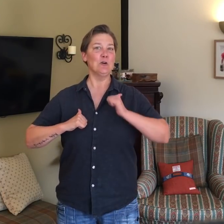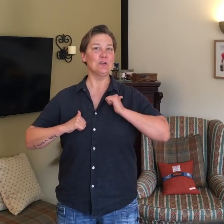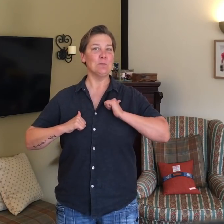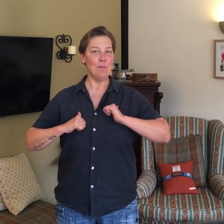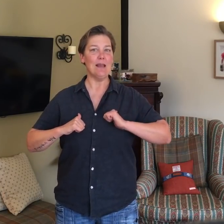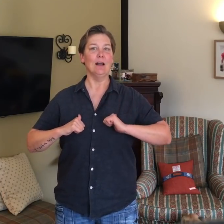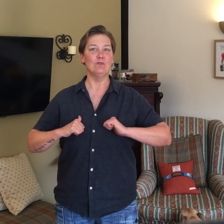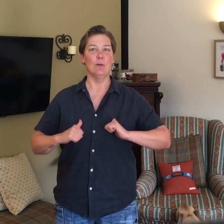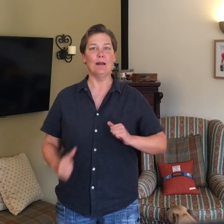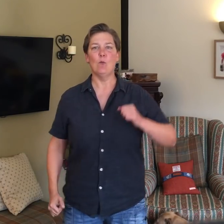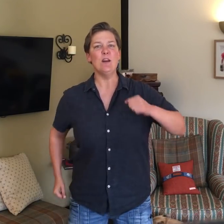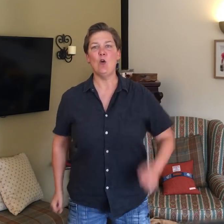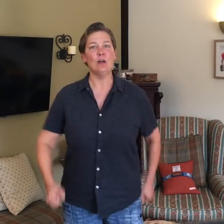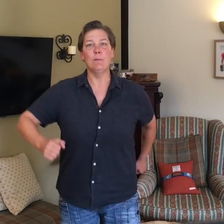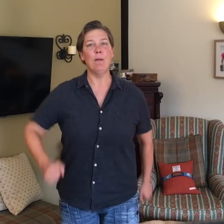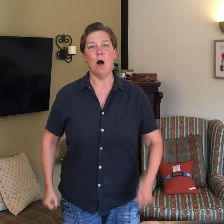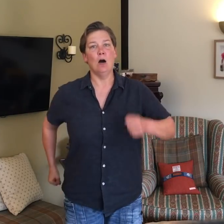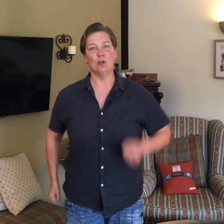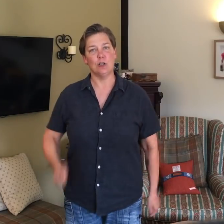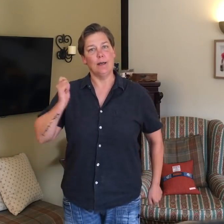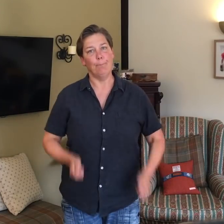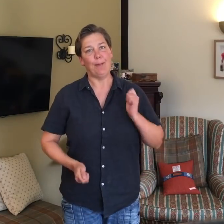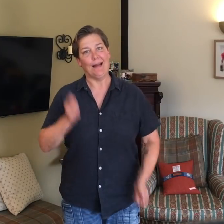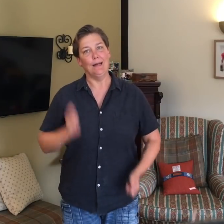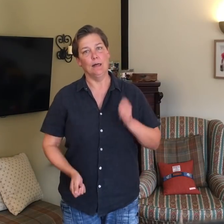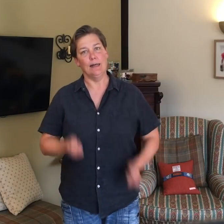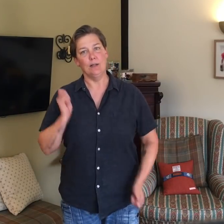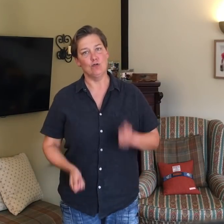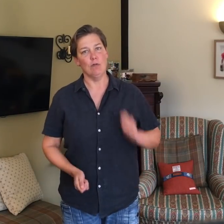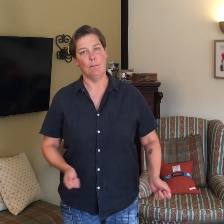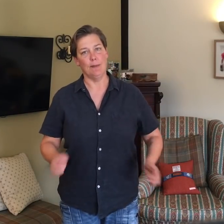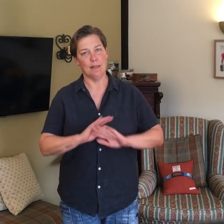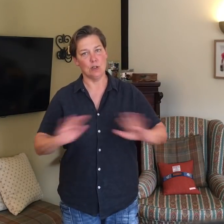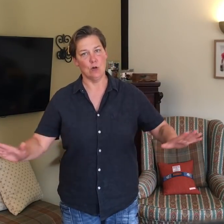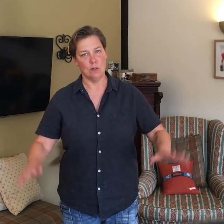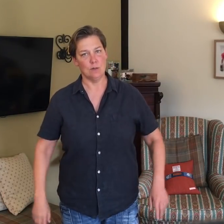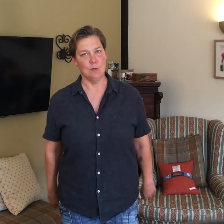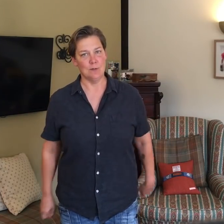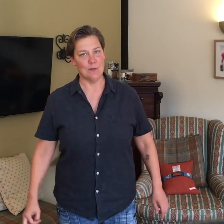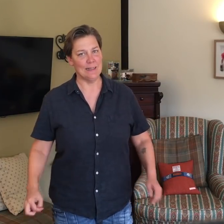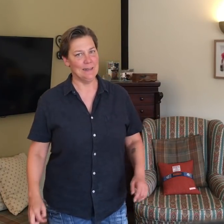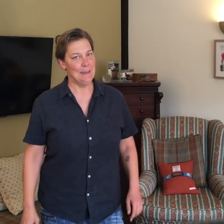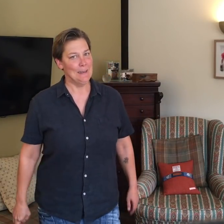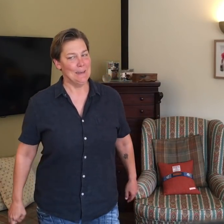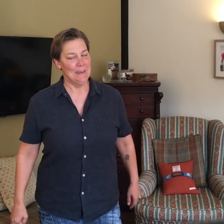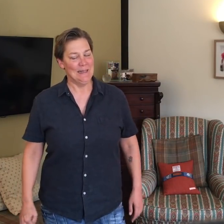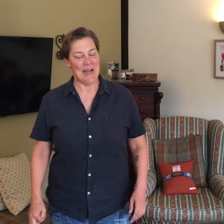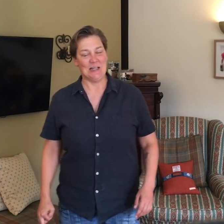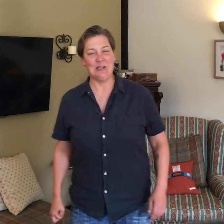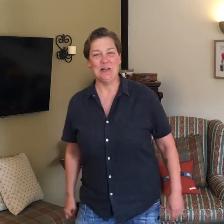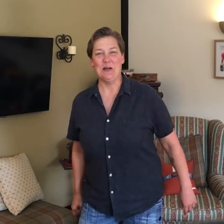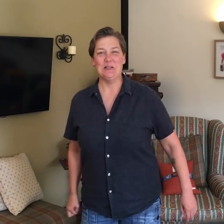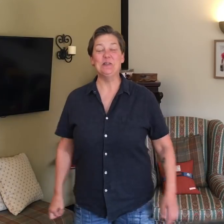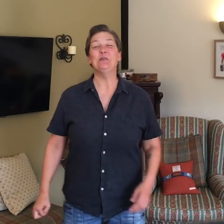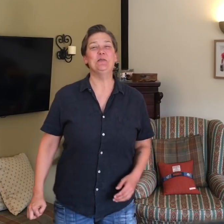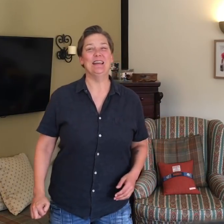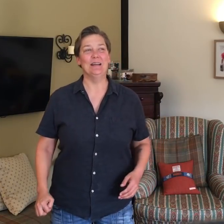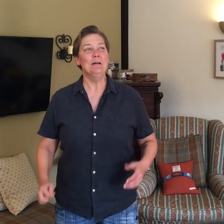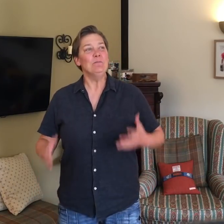the beat I drum. Now we're not going to march and bang a drum. That's not what we're actually going to do here. But